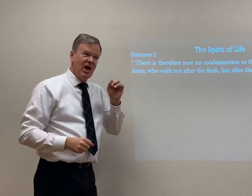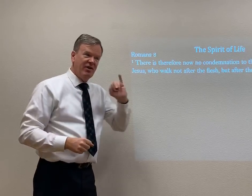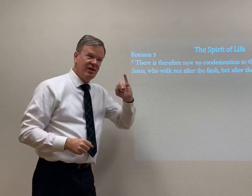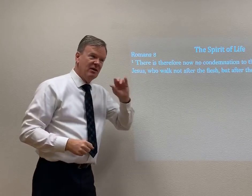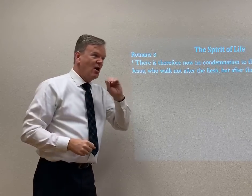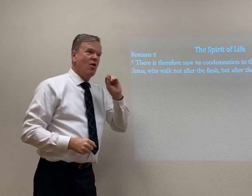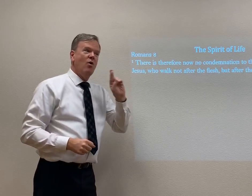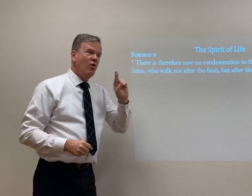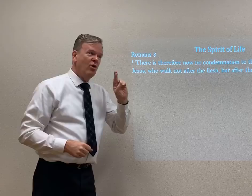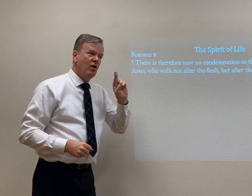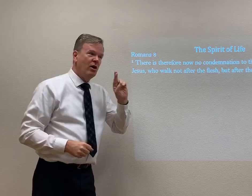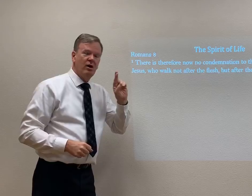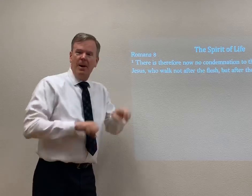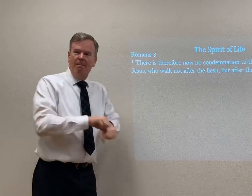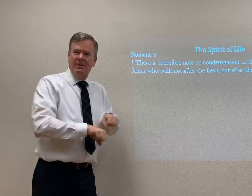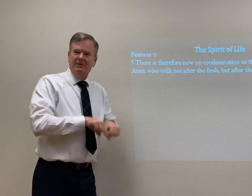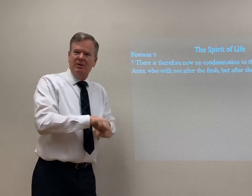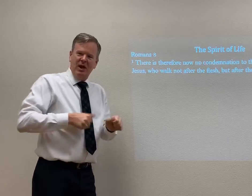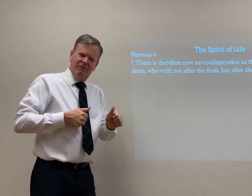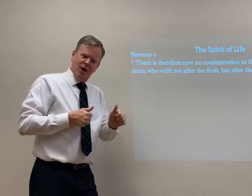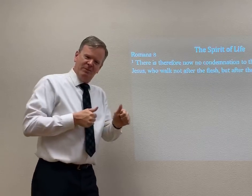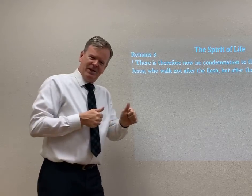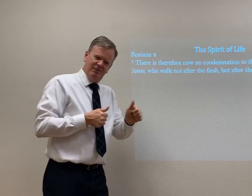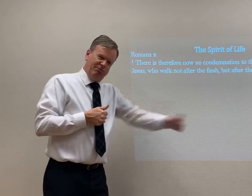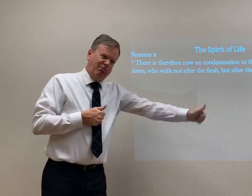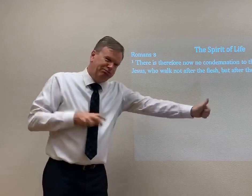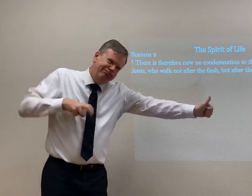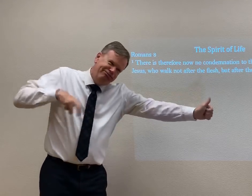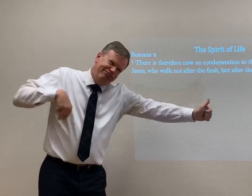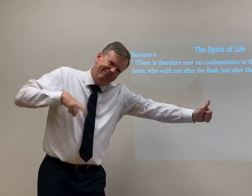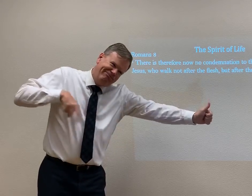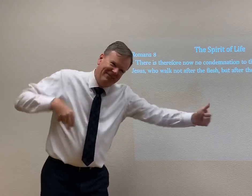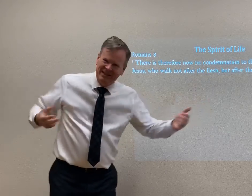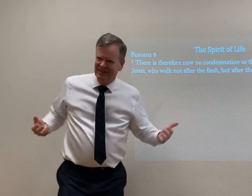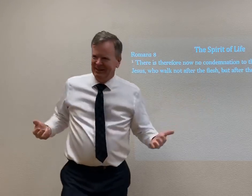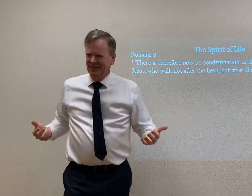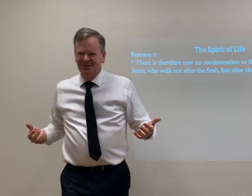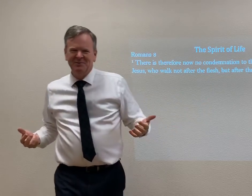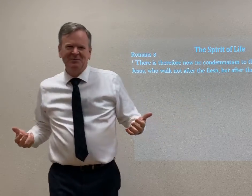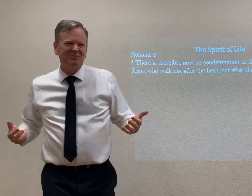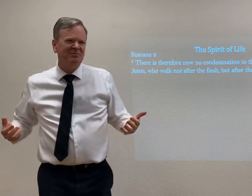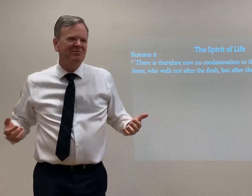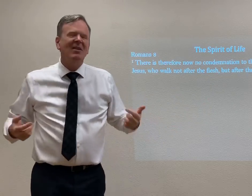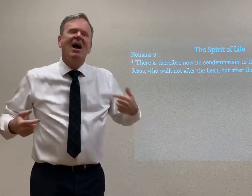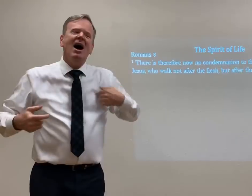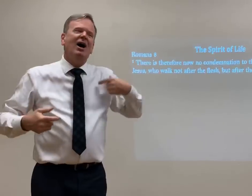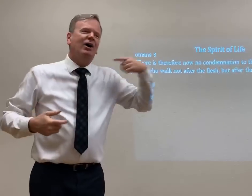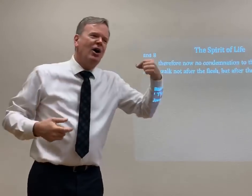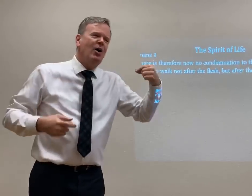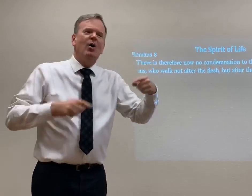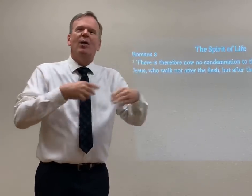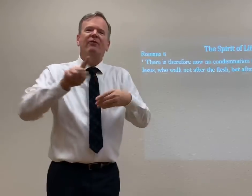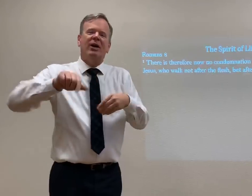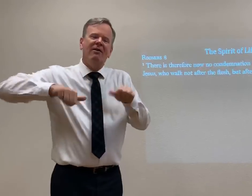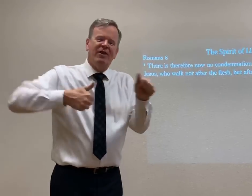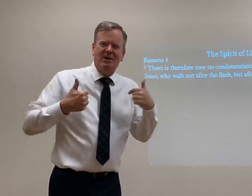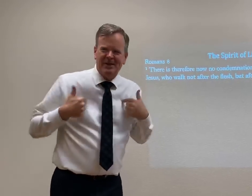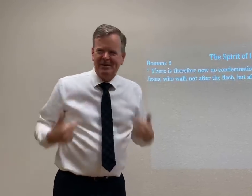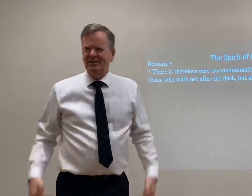Should I drive my Ferrari or should I go bike? You know, do I go fast? You guys can keep up, or I'll go as